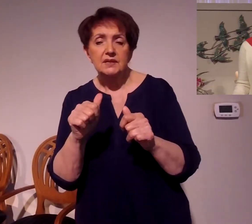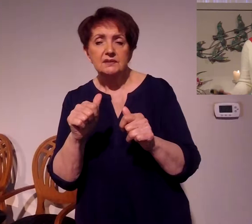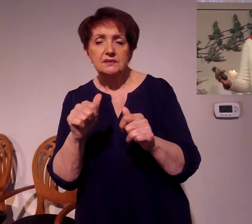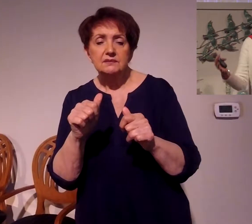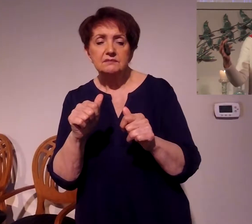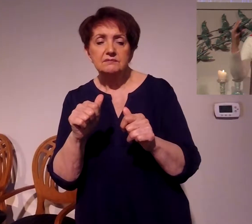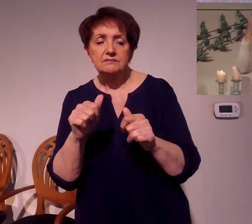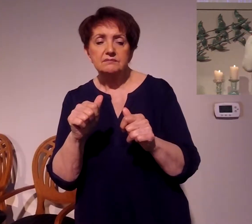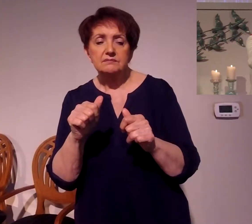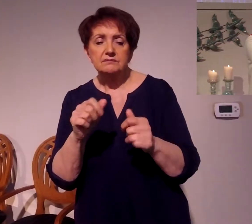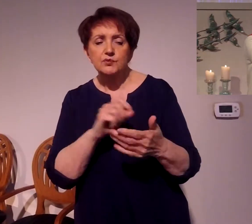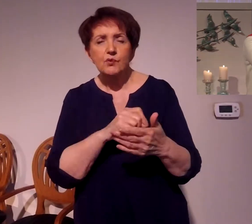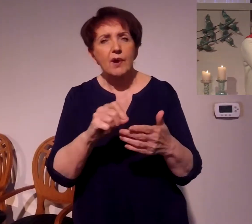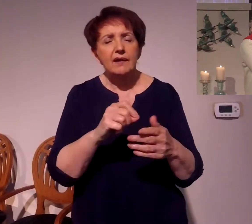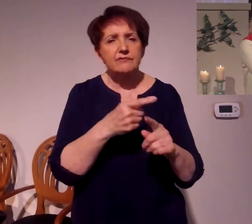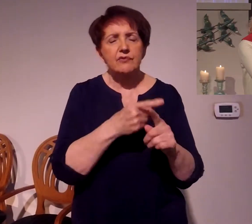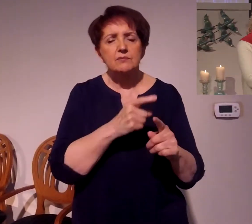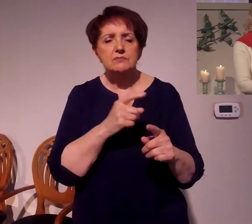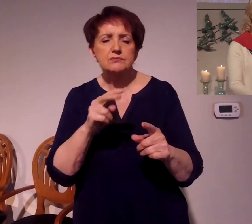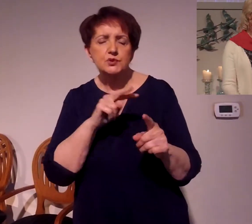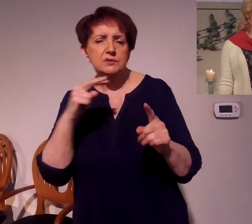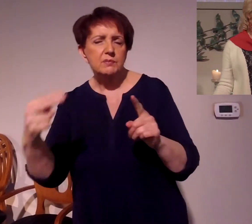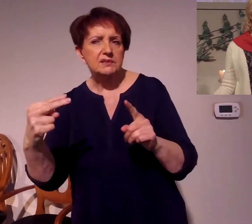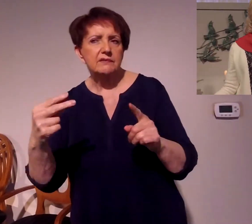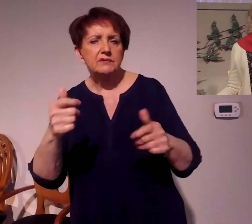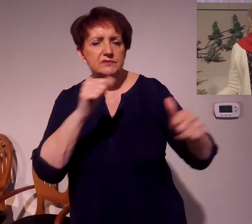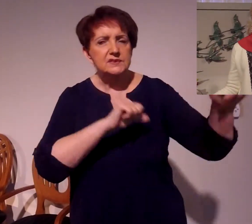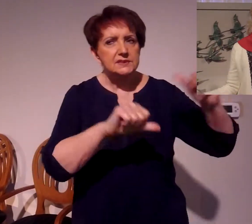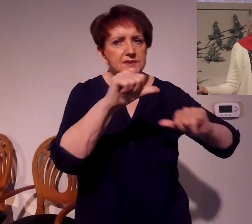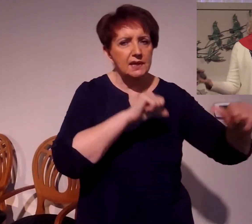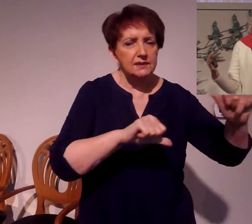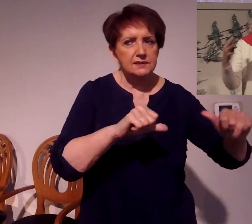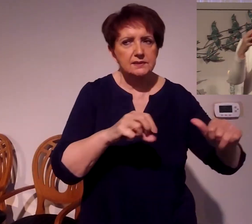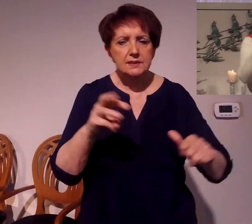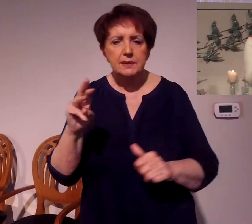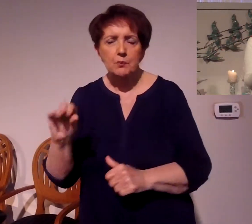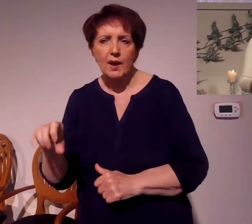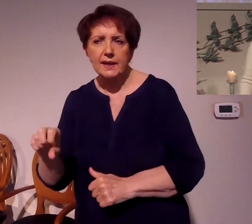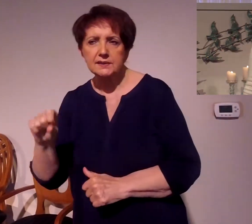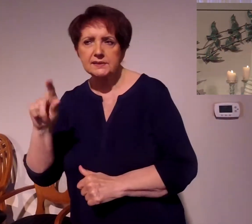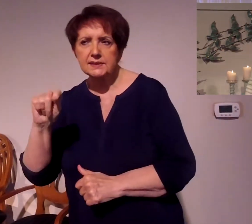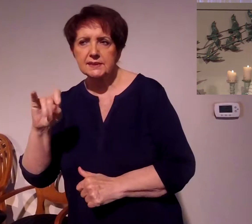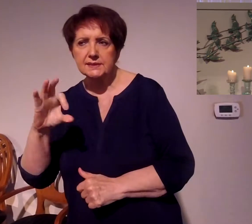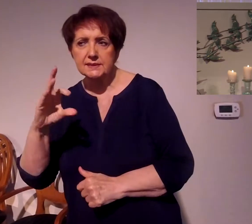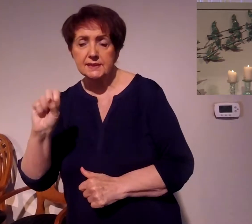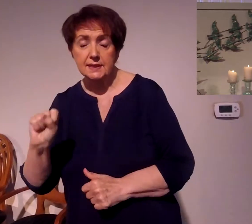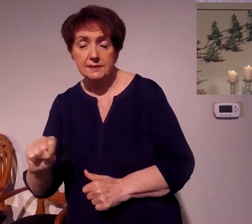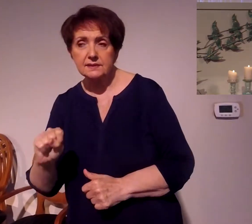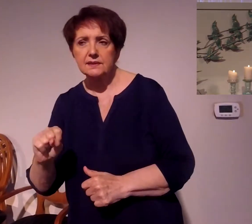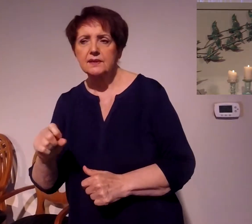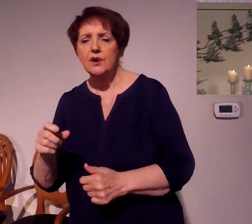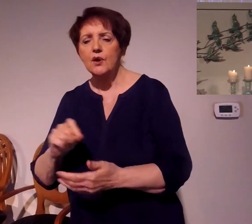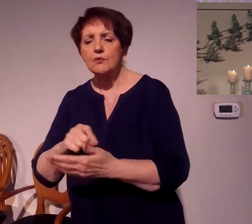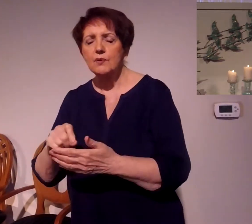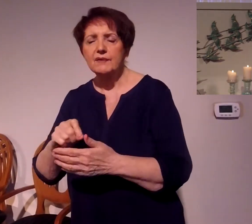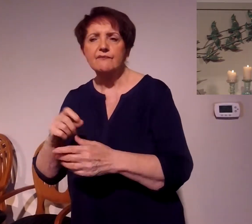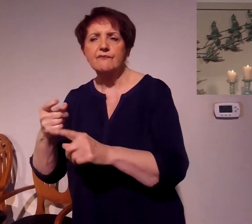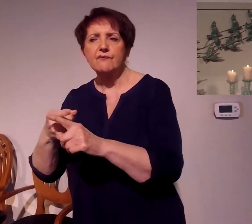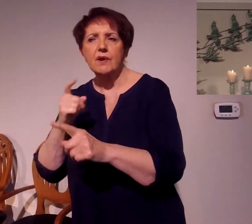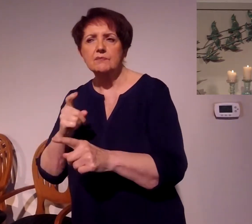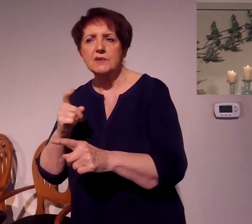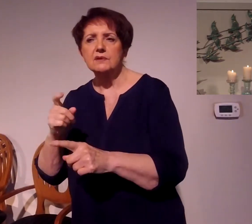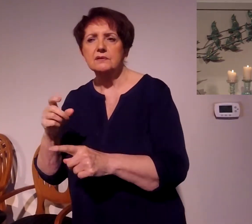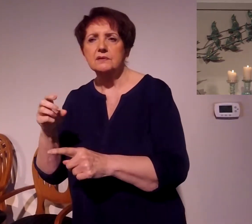of view, and the mystics have come from the spiritual point of view, to this notion